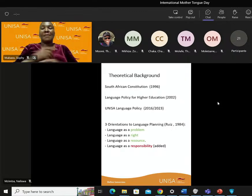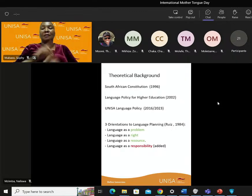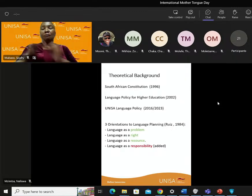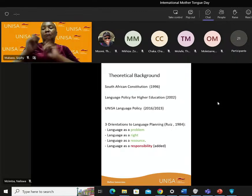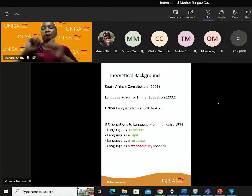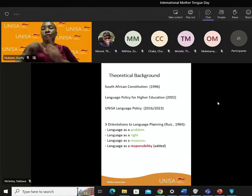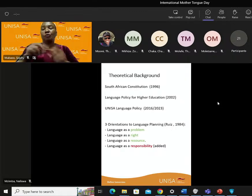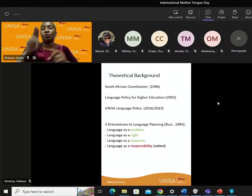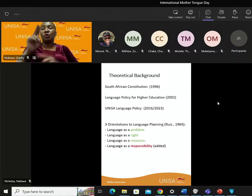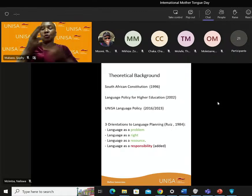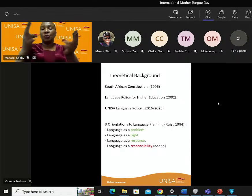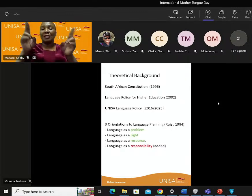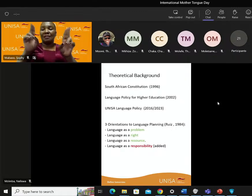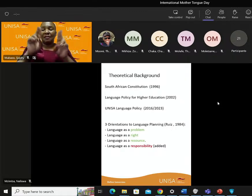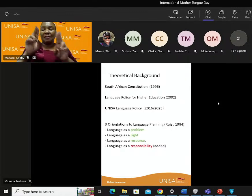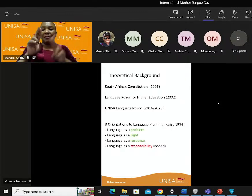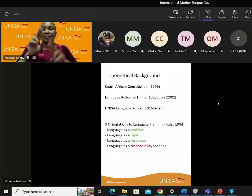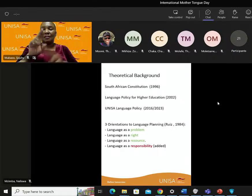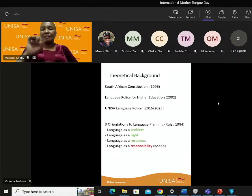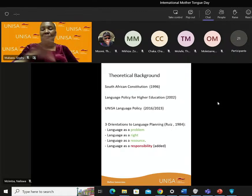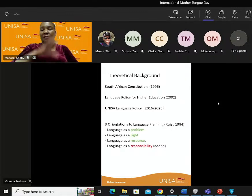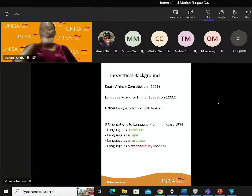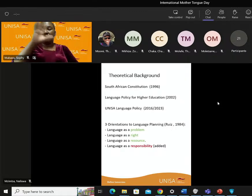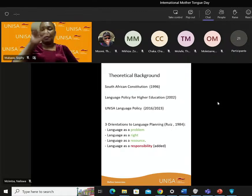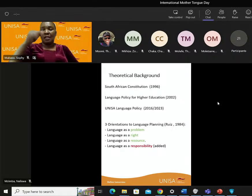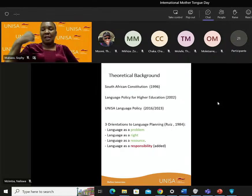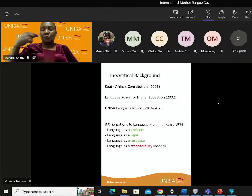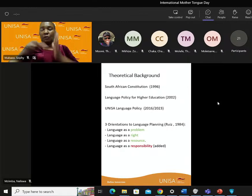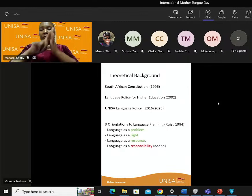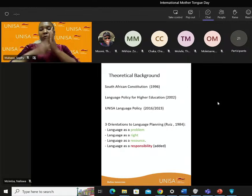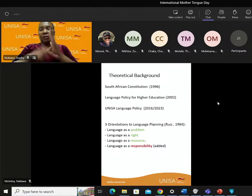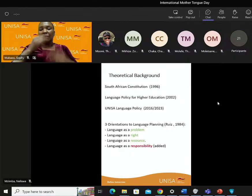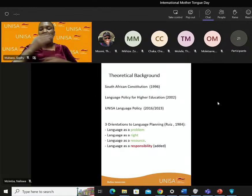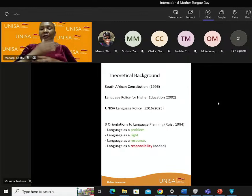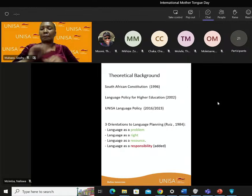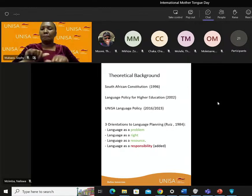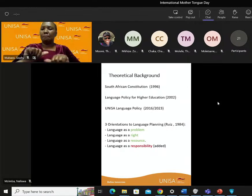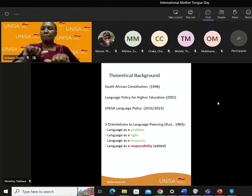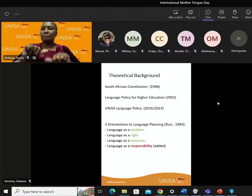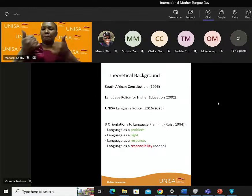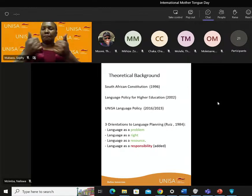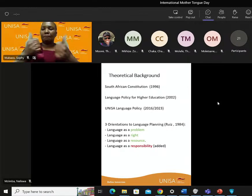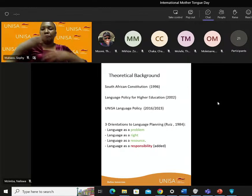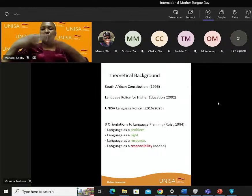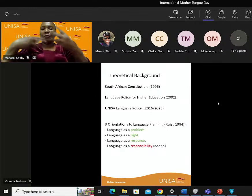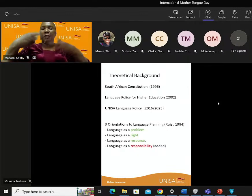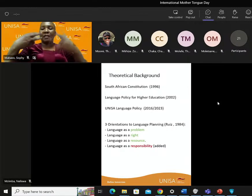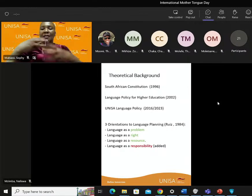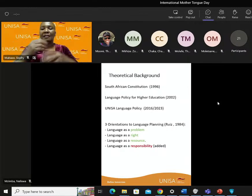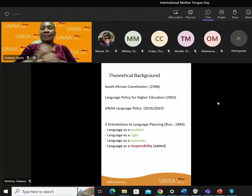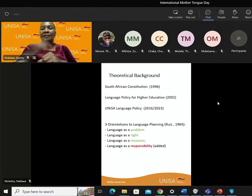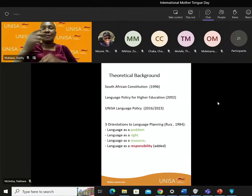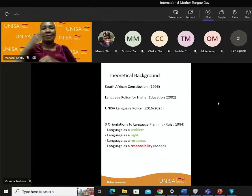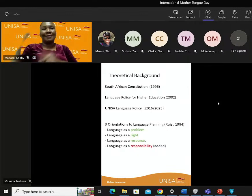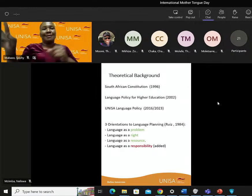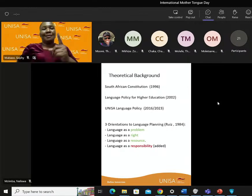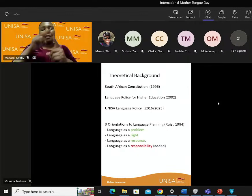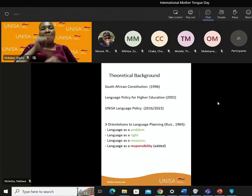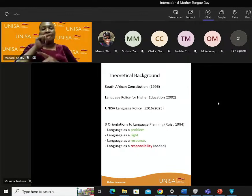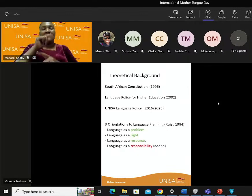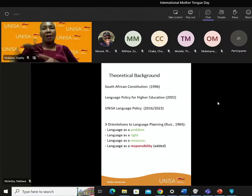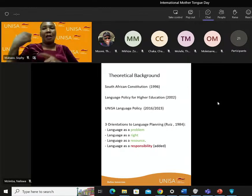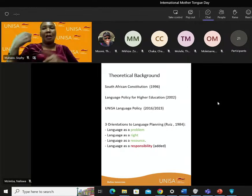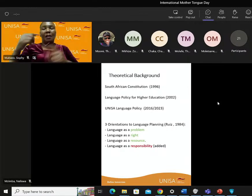policy, and she has done great work. I've not seen a language policy at that level